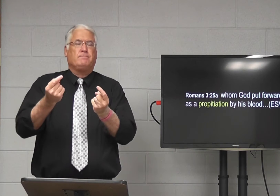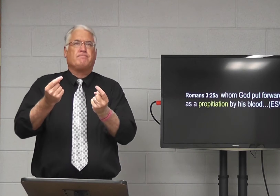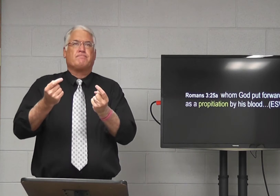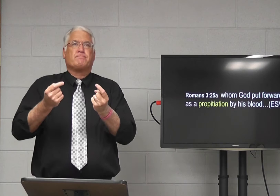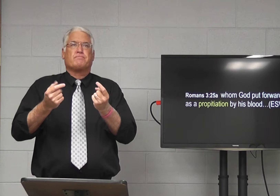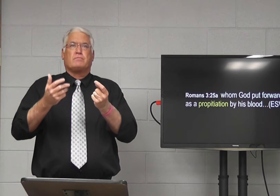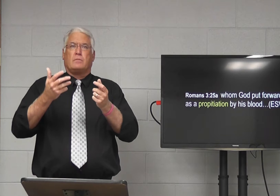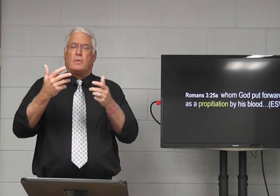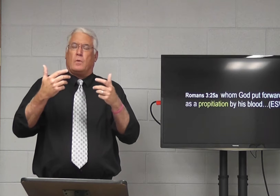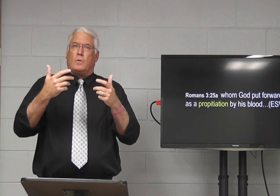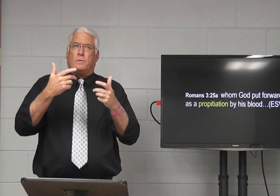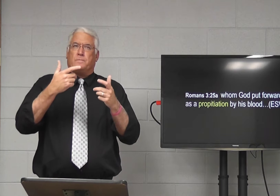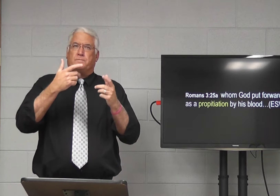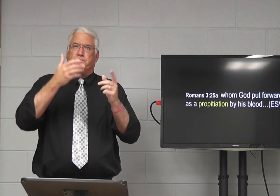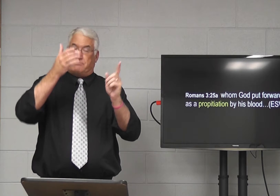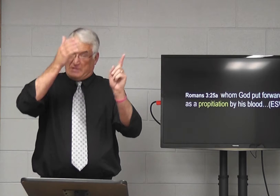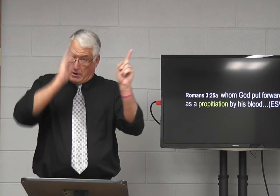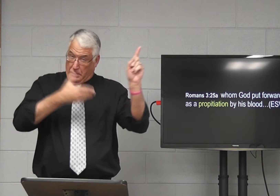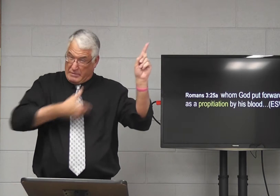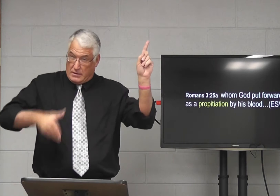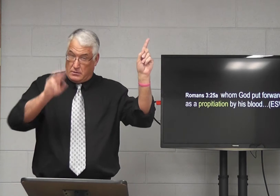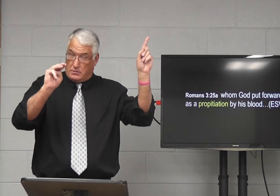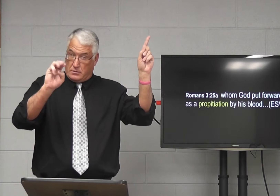God absolutely hates sin.